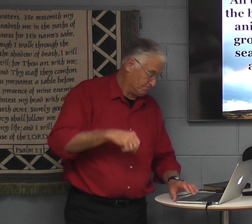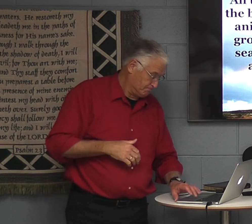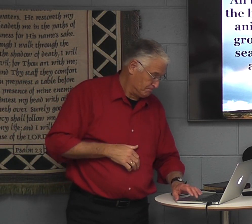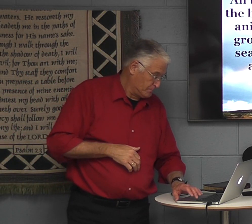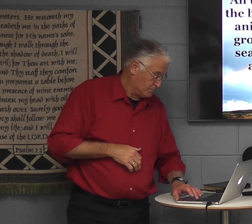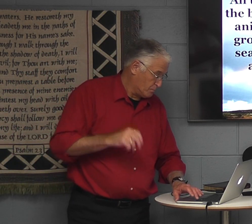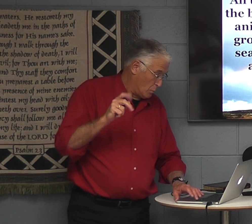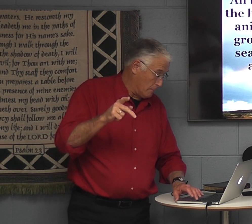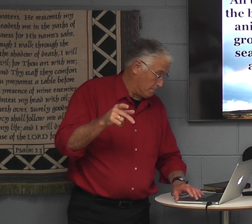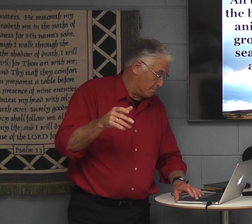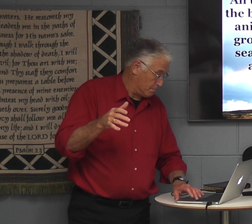The Ice Age.